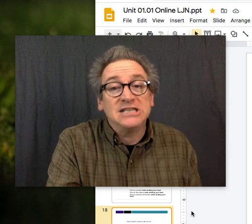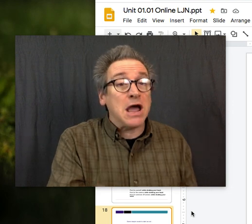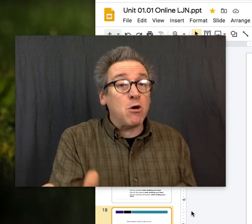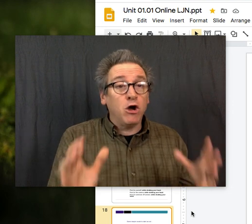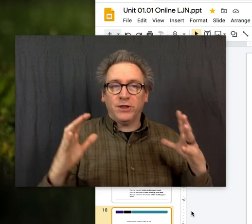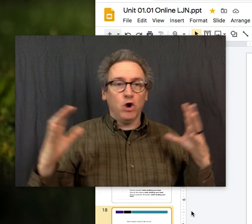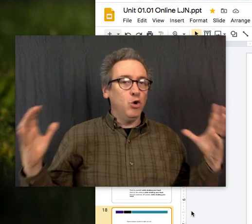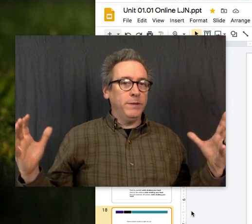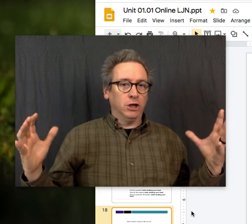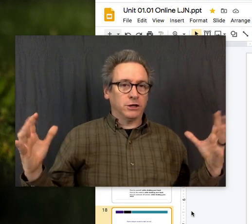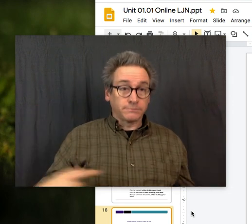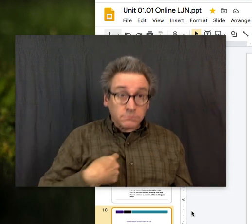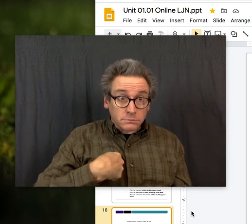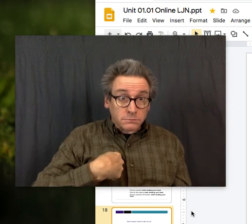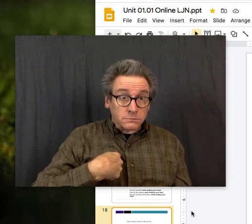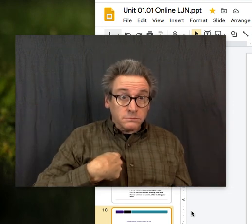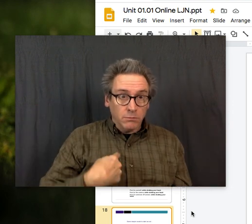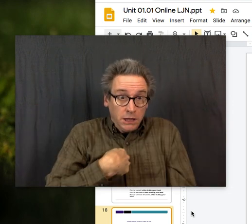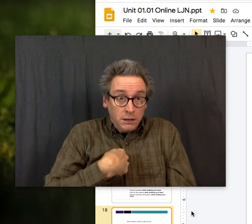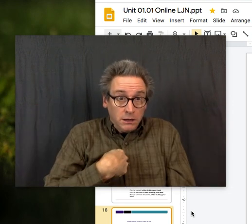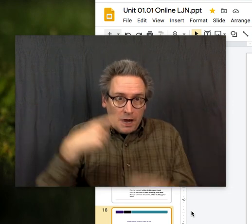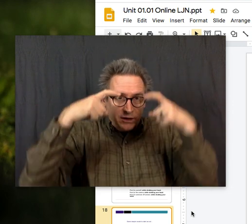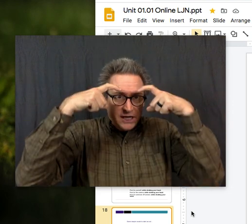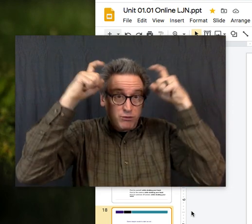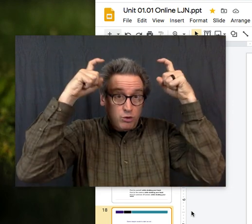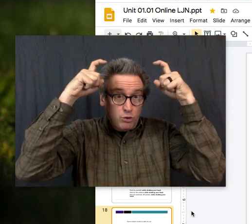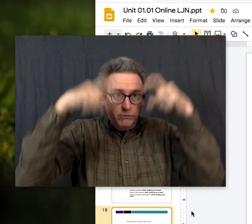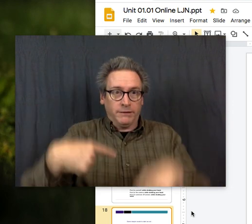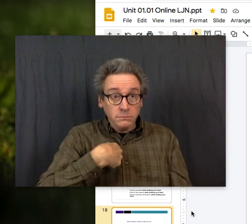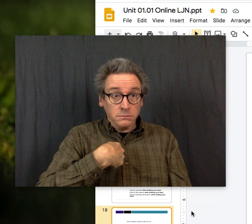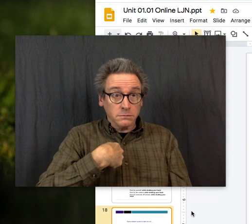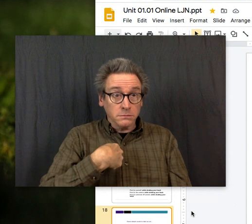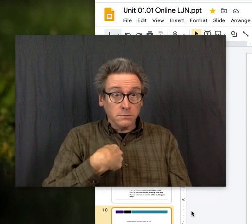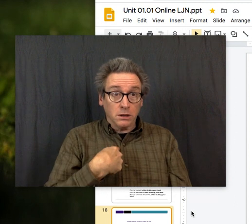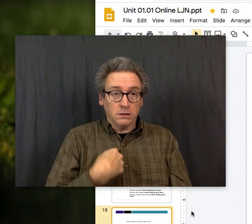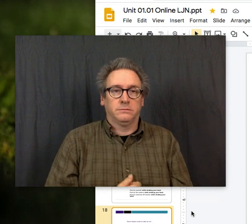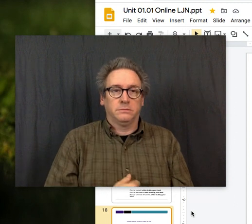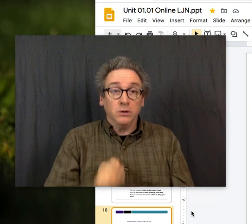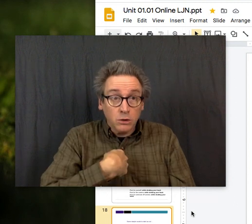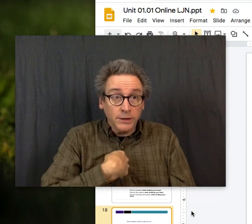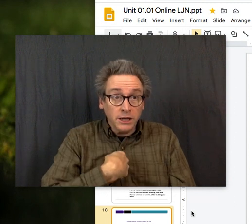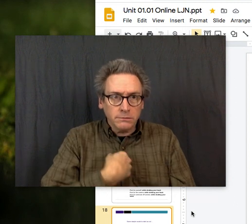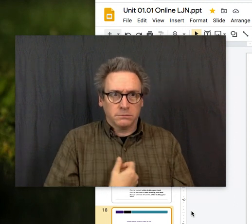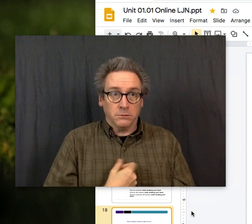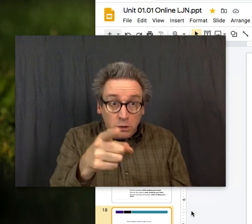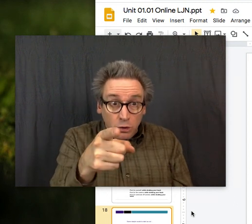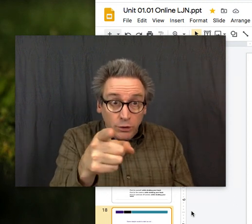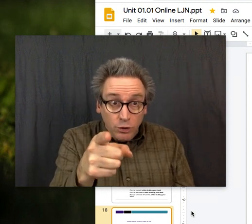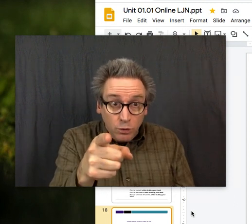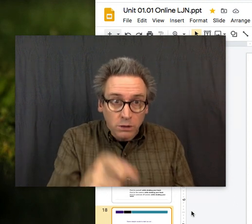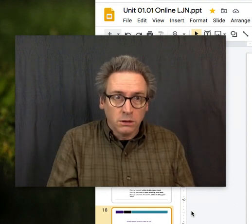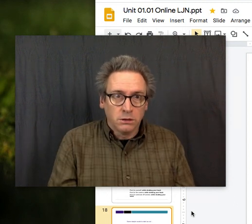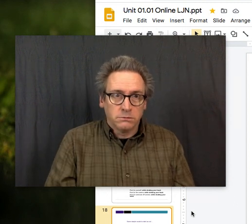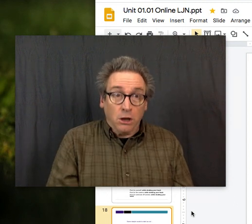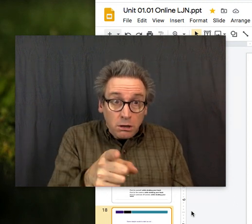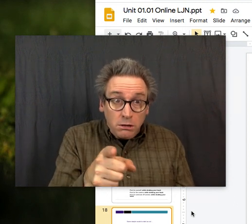So now, the who me look. Me? Eyebrows up. Right? Who me? Who